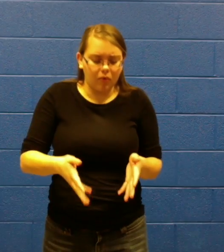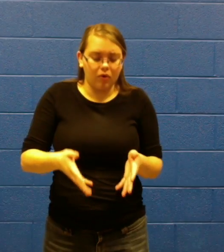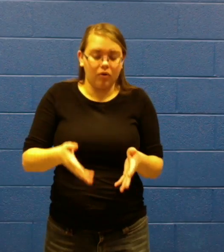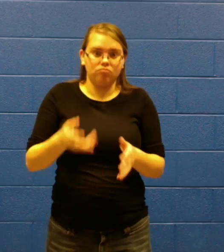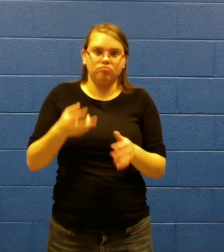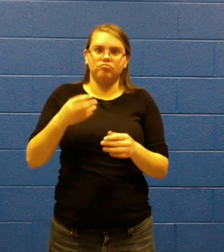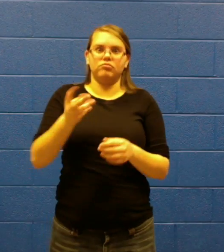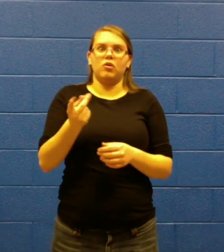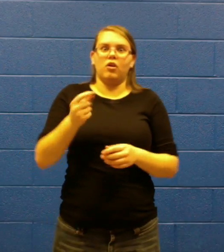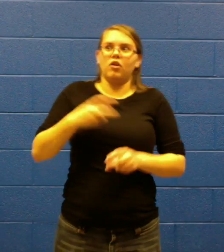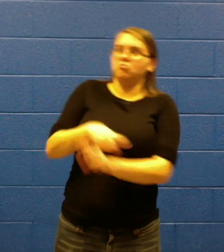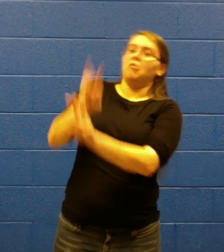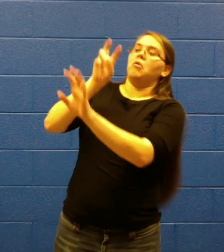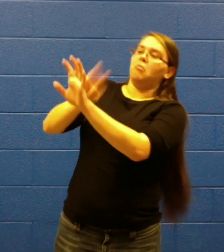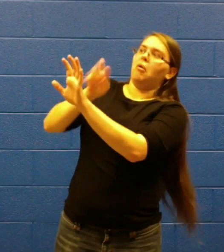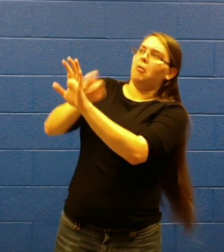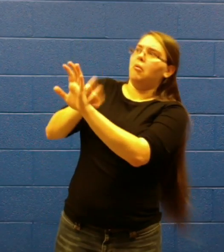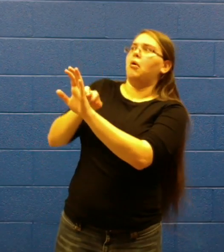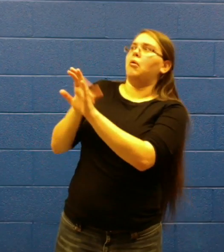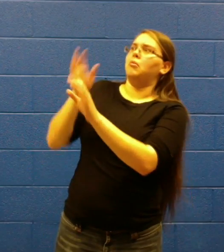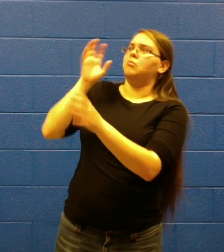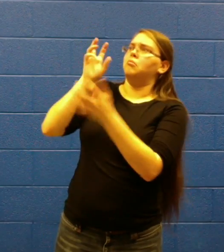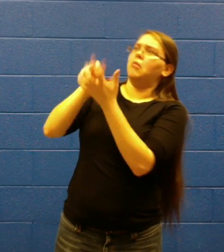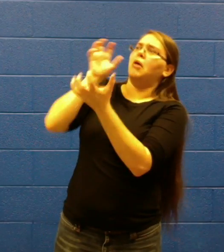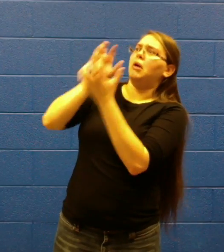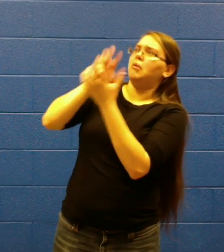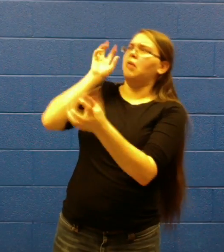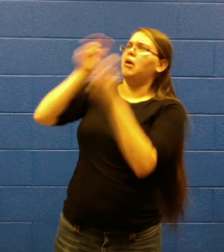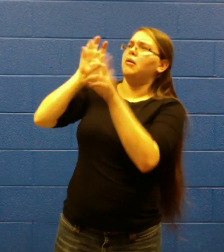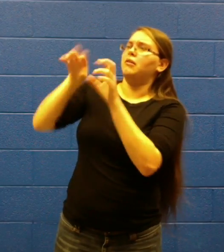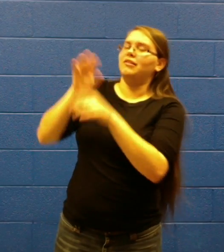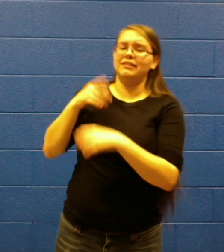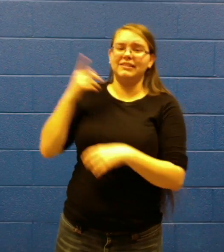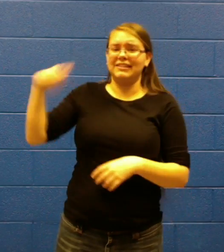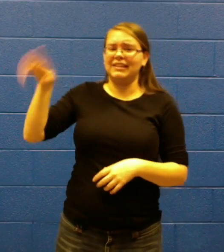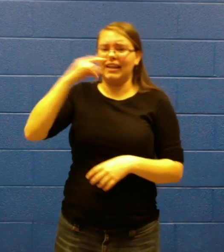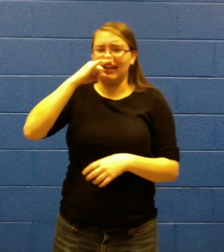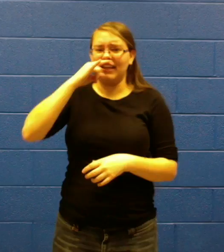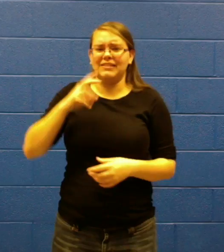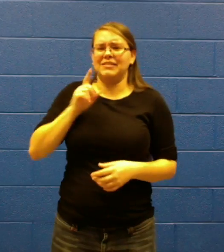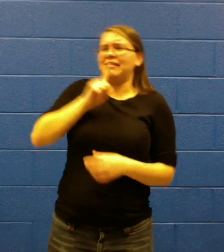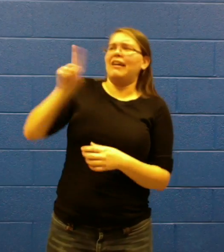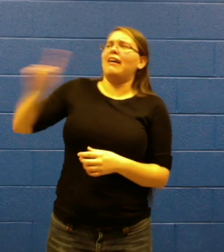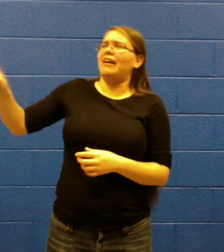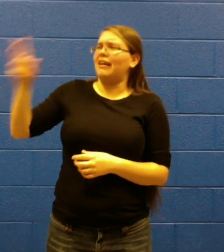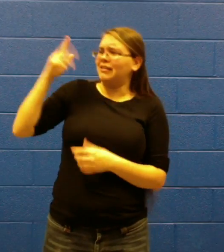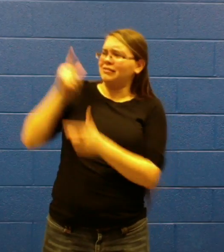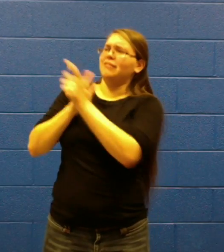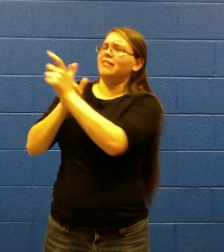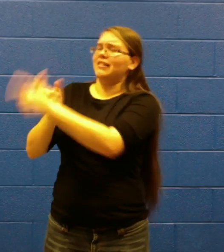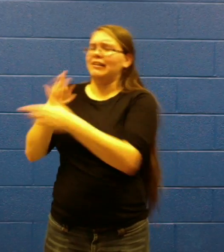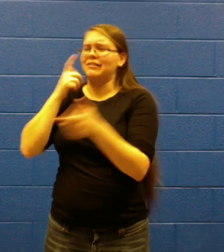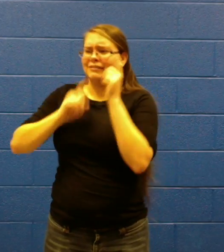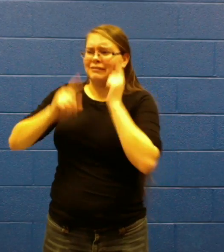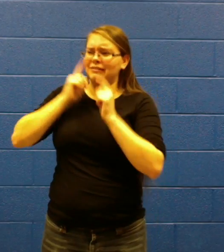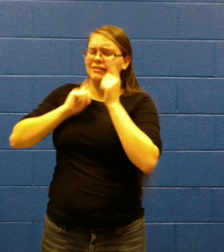the mail lady has to stay sitting in our driveway until my mom, who works from home, can go outside and greet her, which I